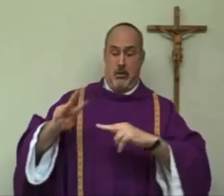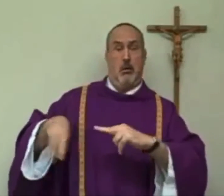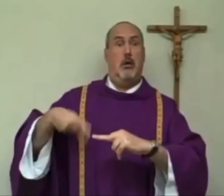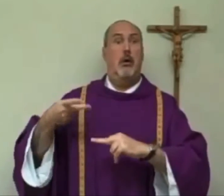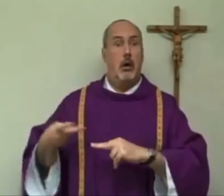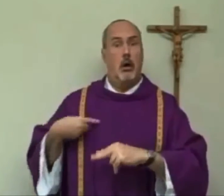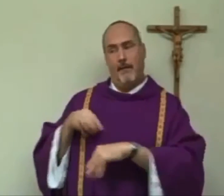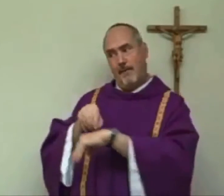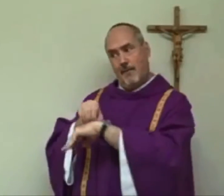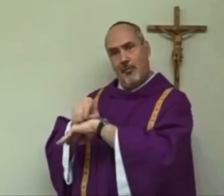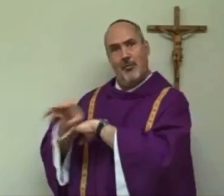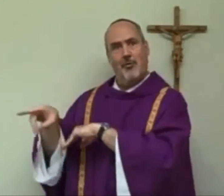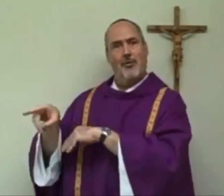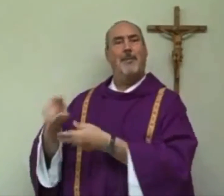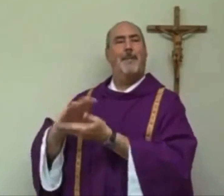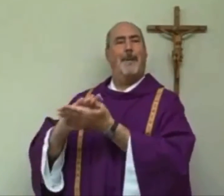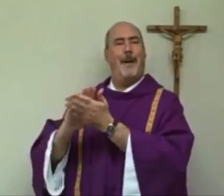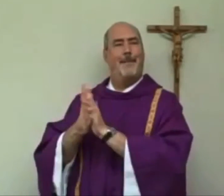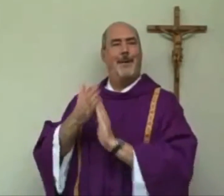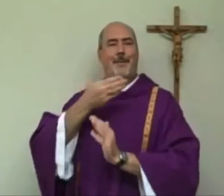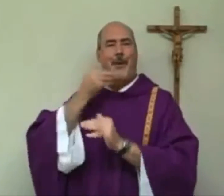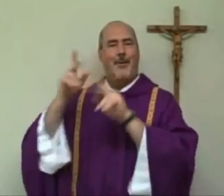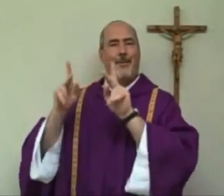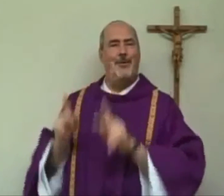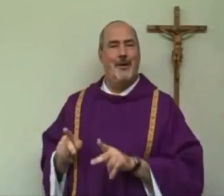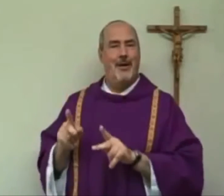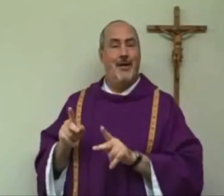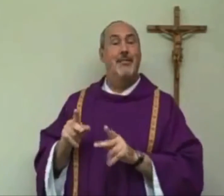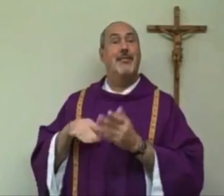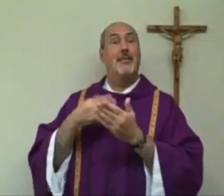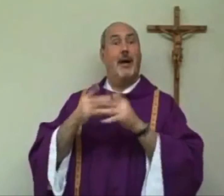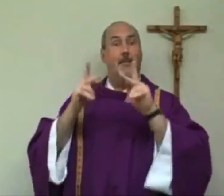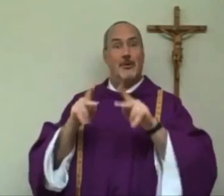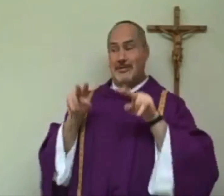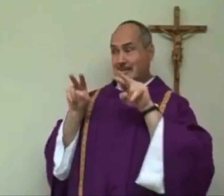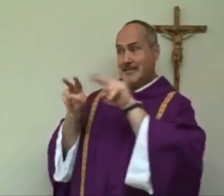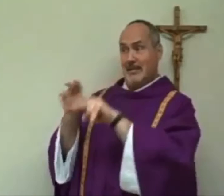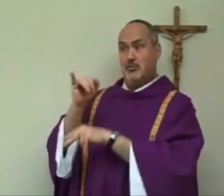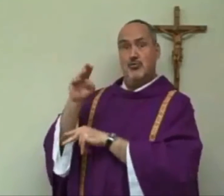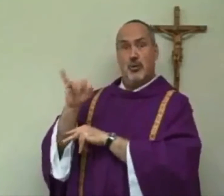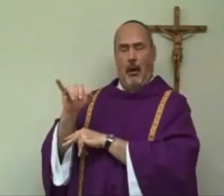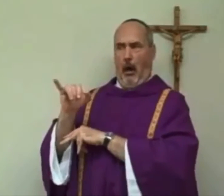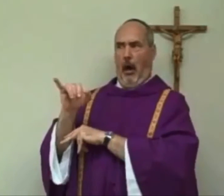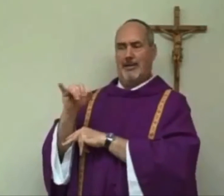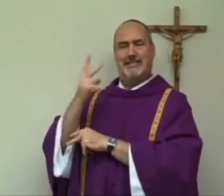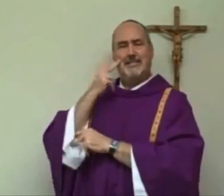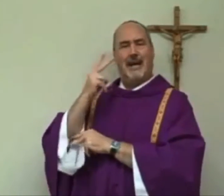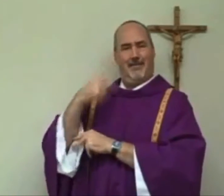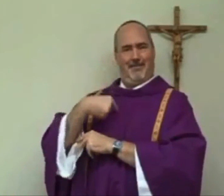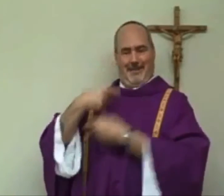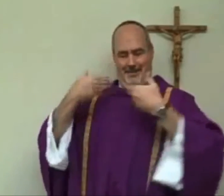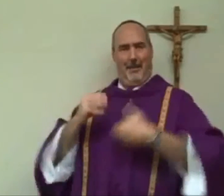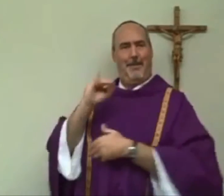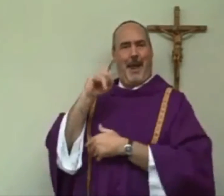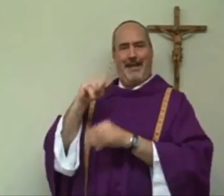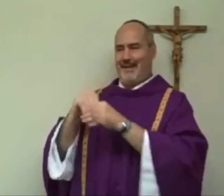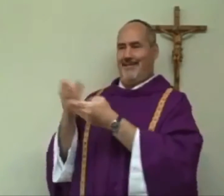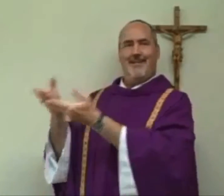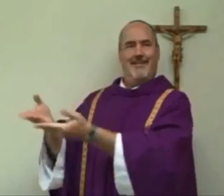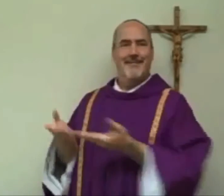be influenced by him and start to have problems and issues. But it's also possible that I could influence him and that you'd be